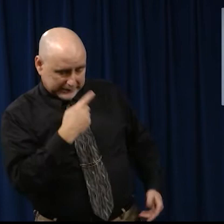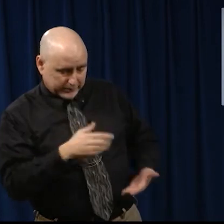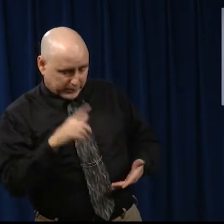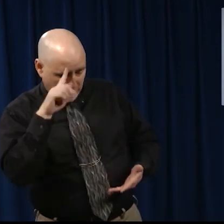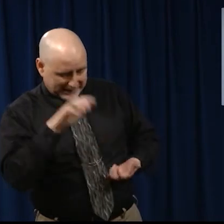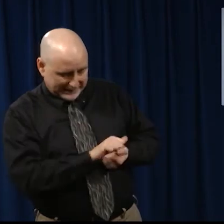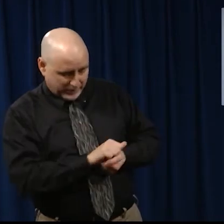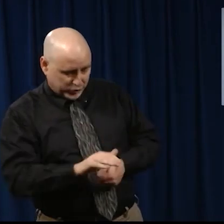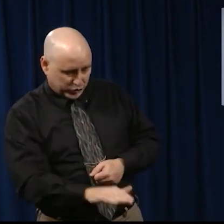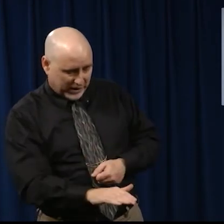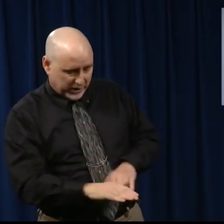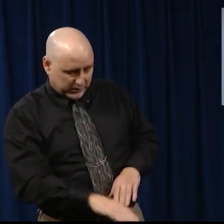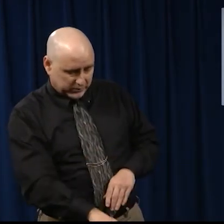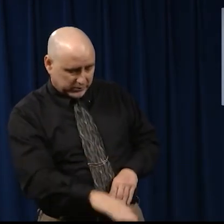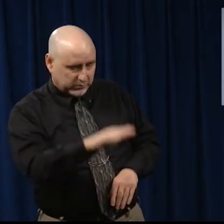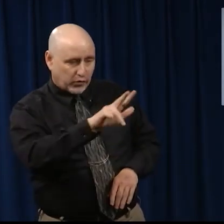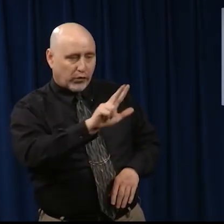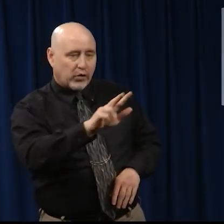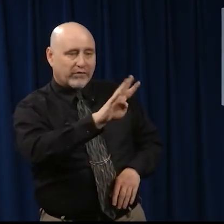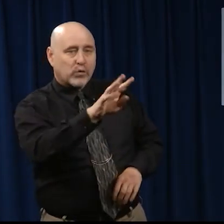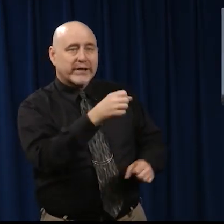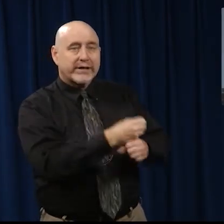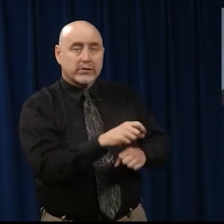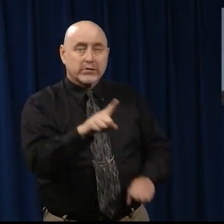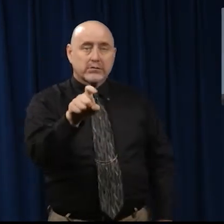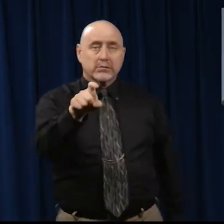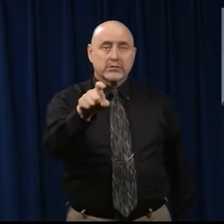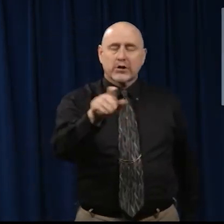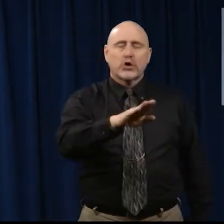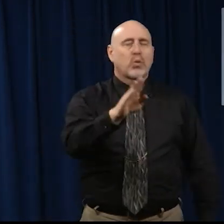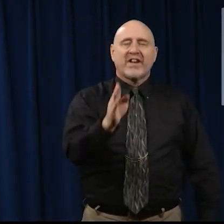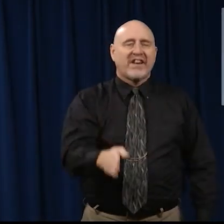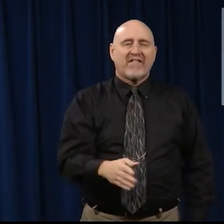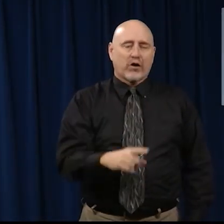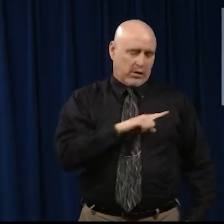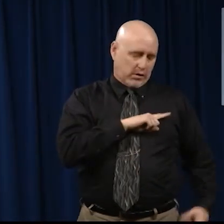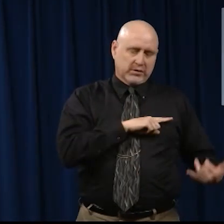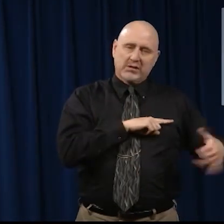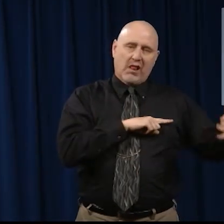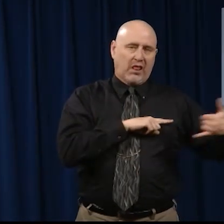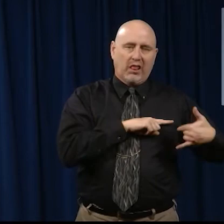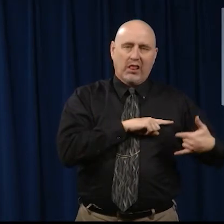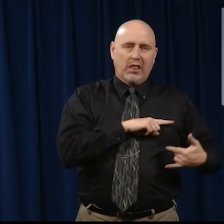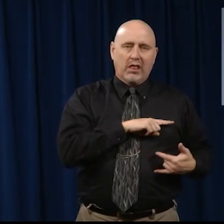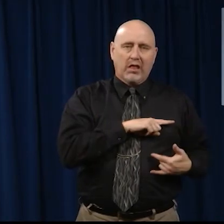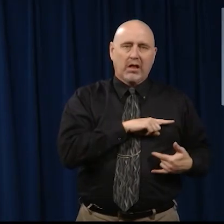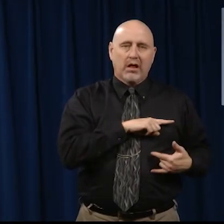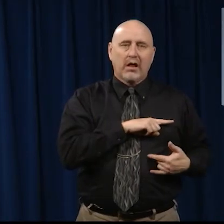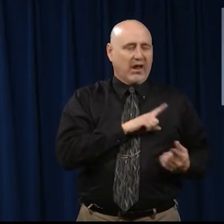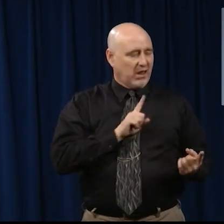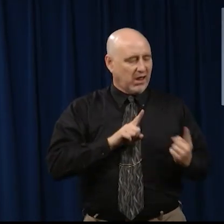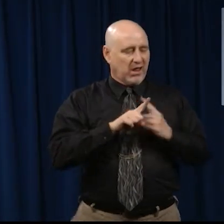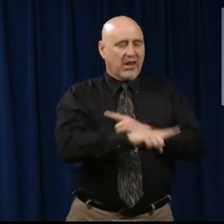into the eyes of a brain-damaged child for the next 30 or 40 years? You'll never outlive that. And what did you get for